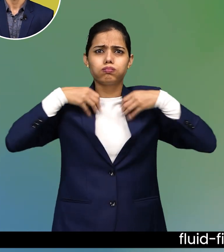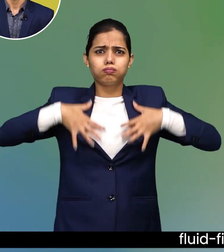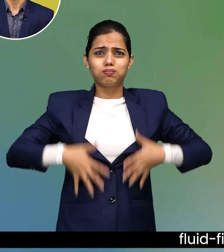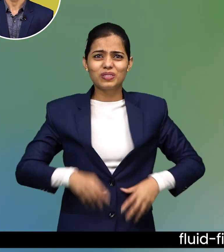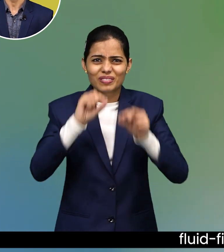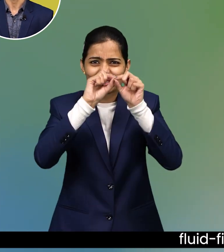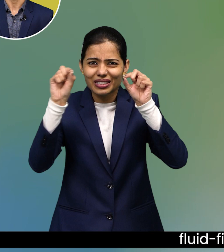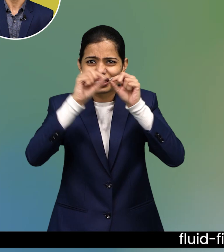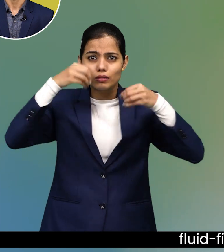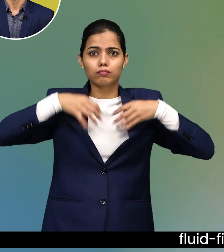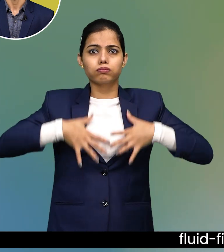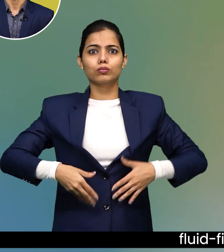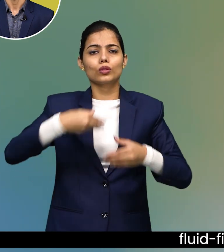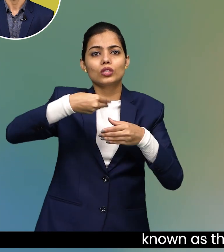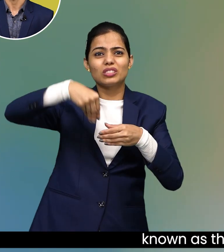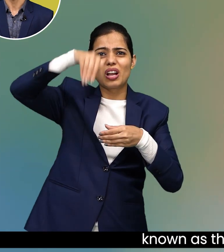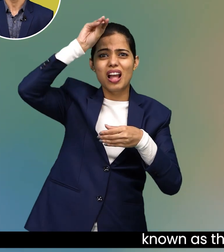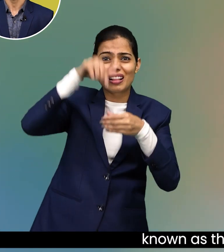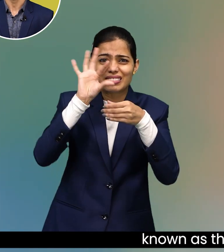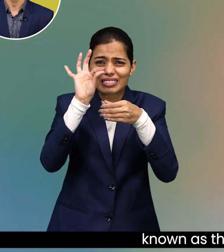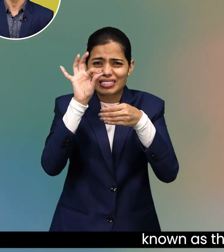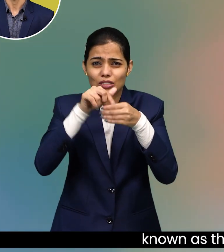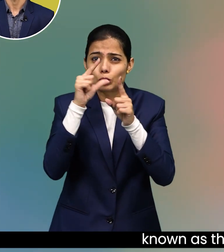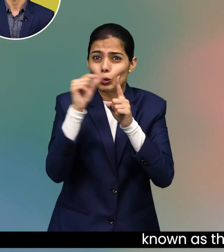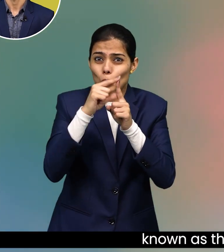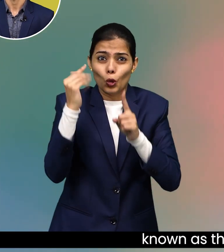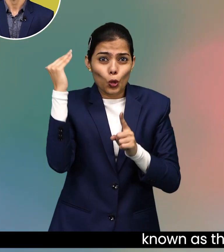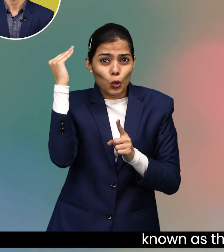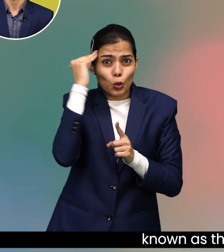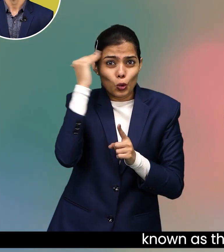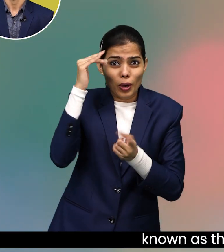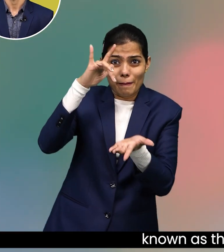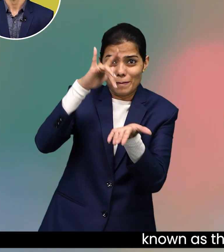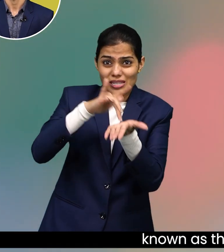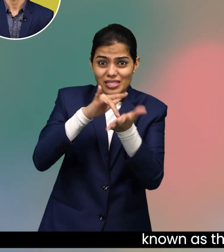fluid filled cavity known as central canal.